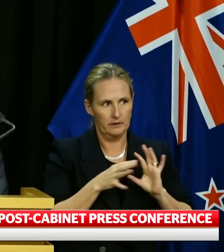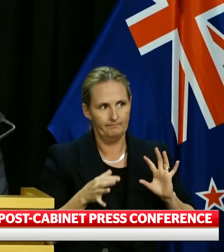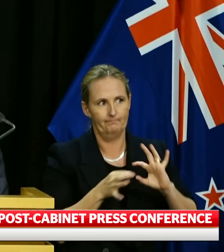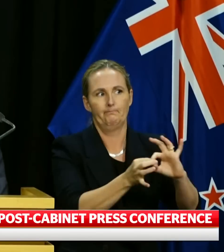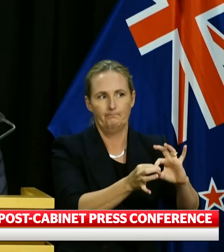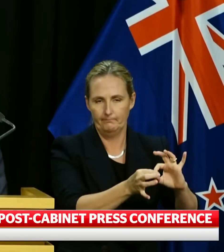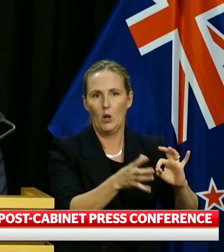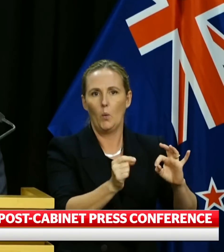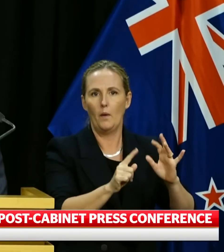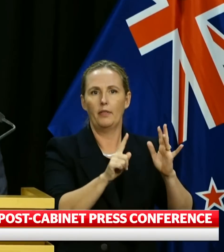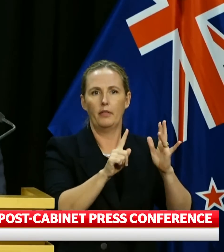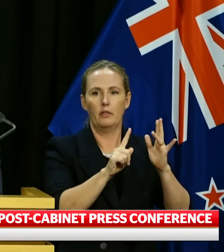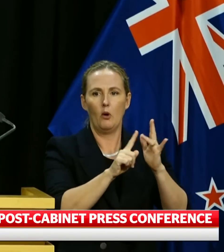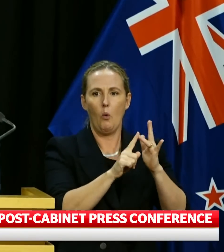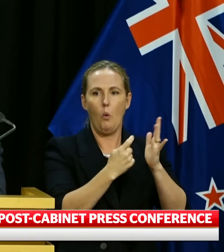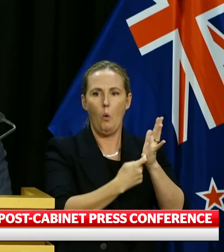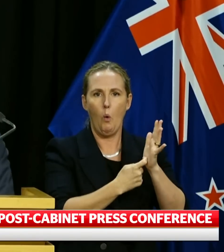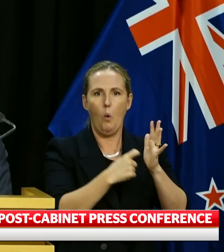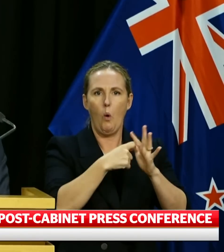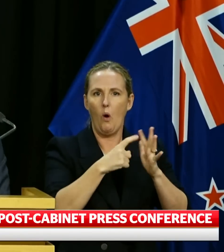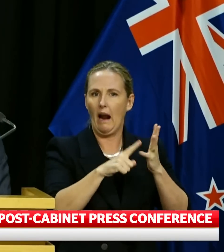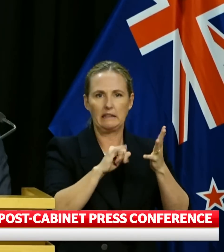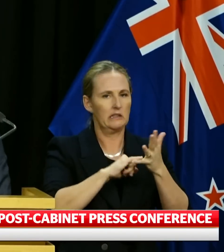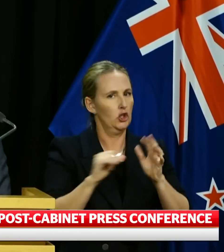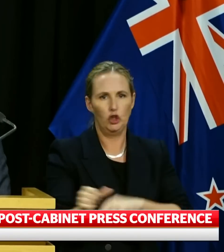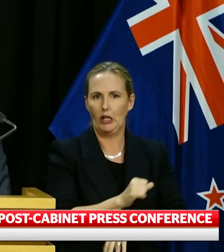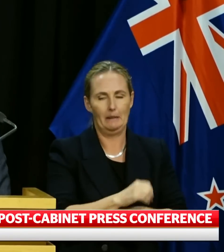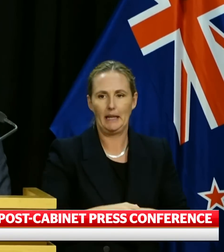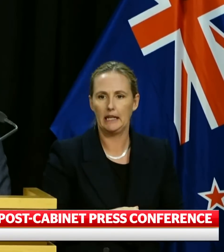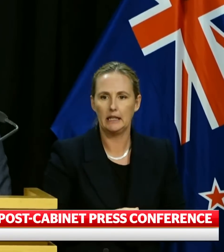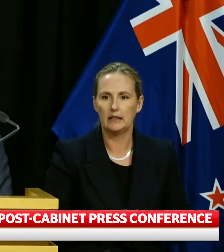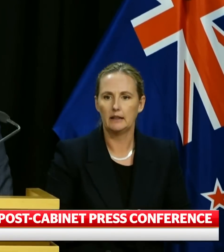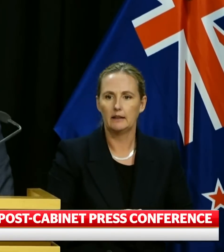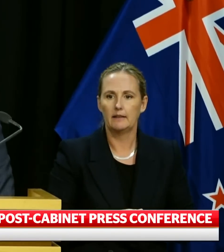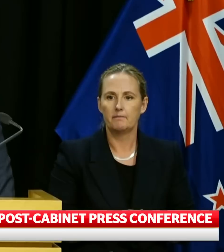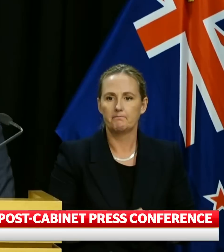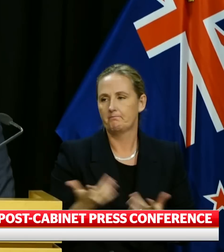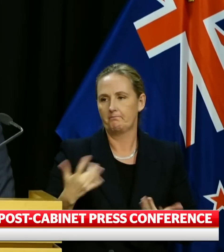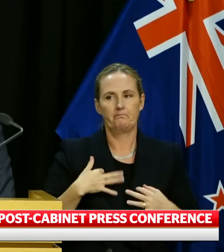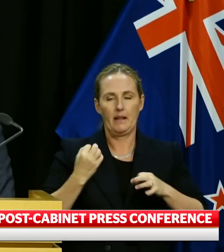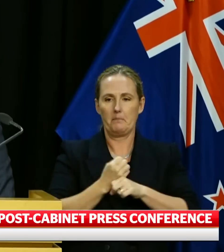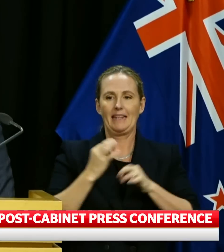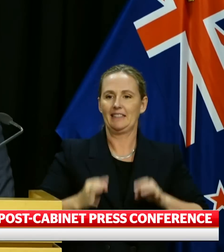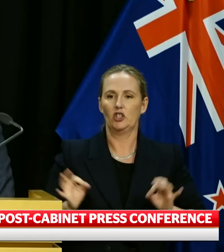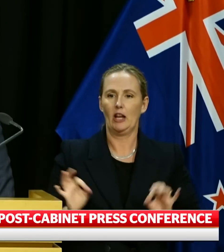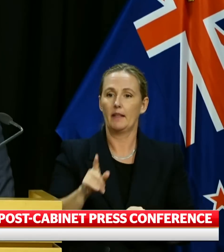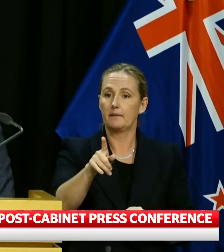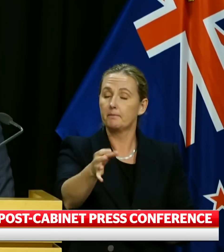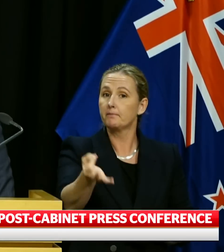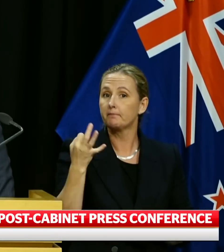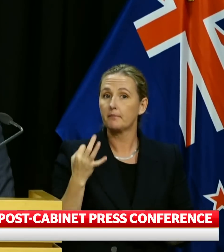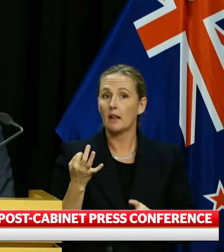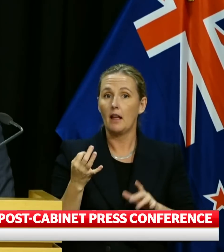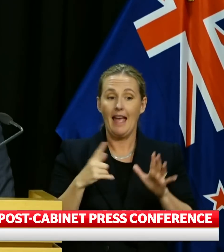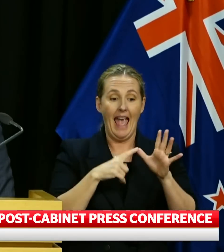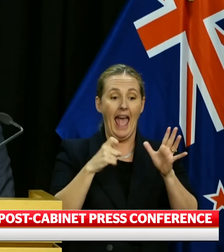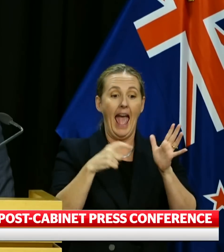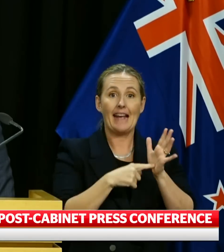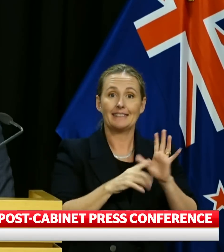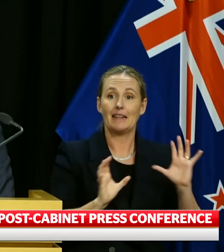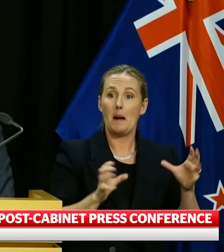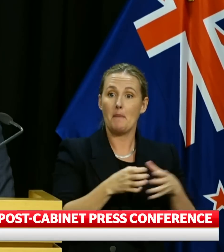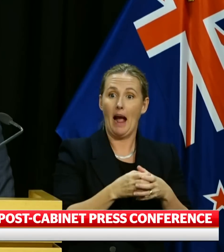point. Prime Minister, over the weekend, the ACT Party got a mega $1 million donation from a bunch